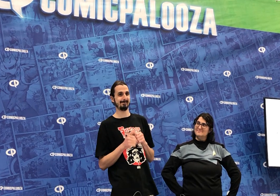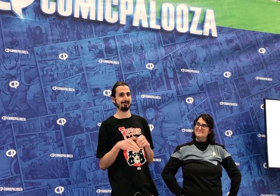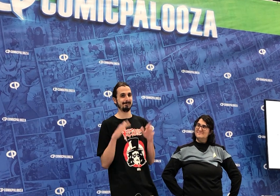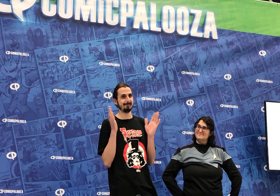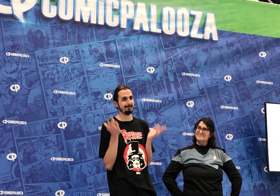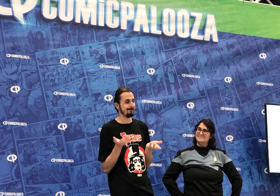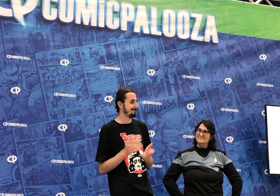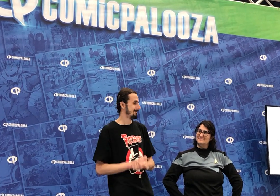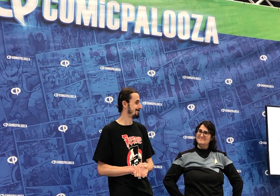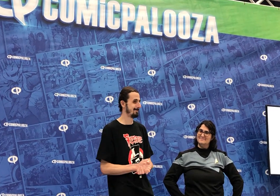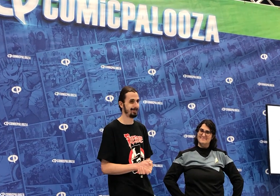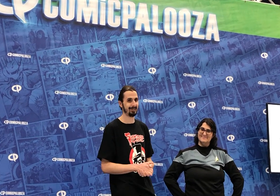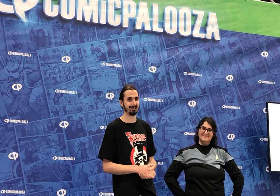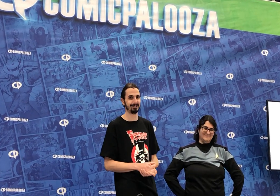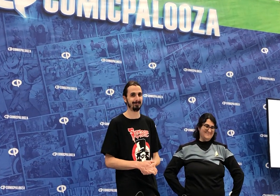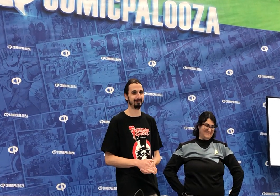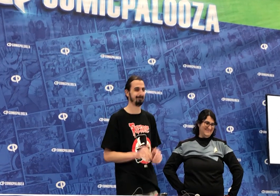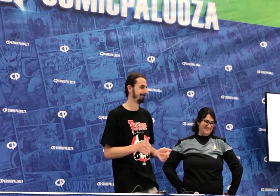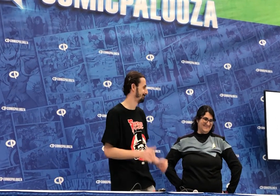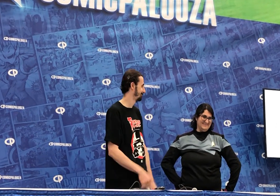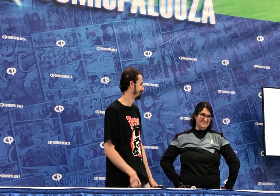make my own TV show someday.